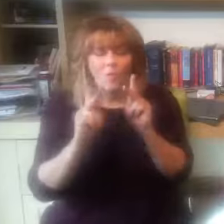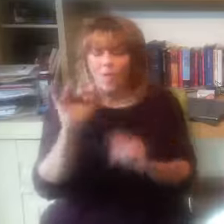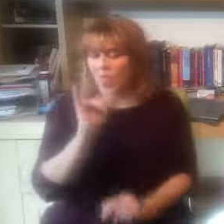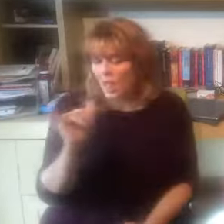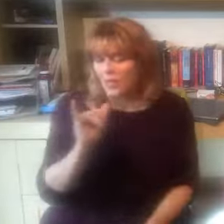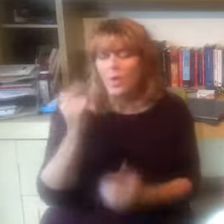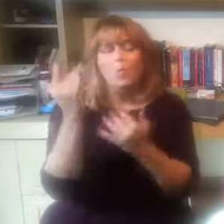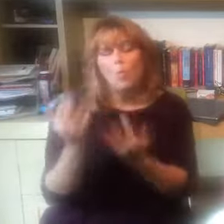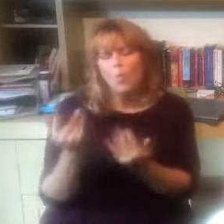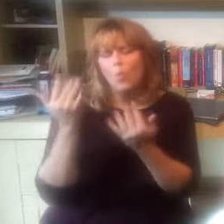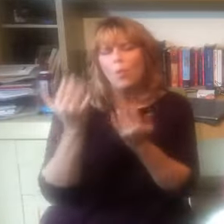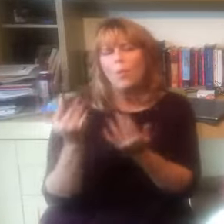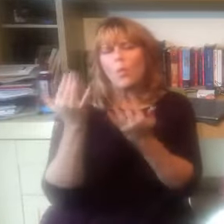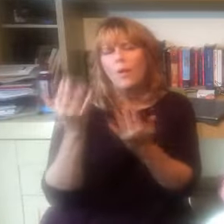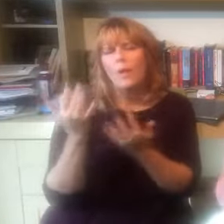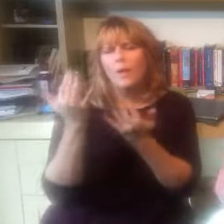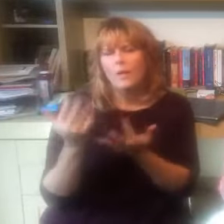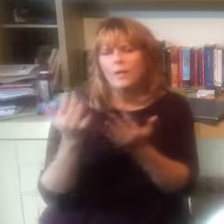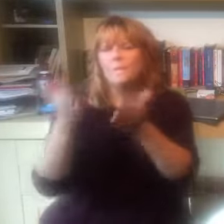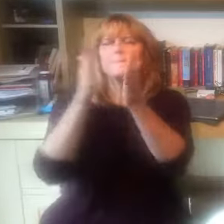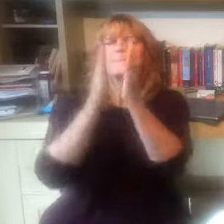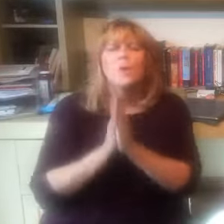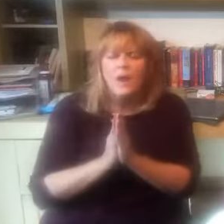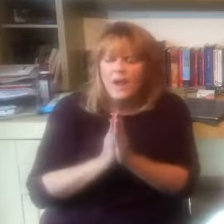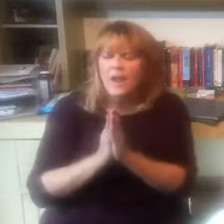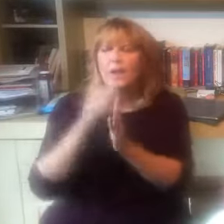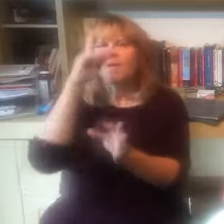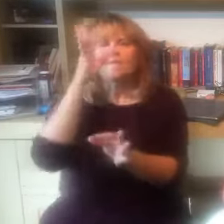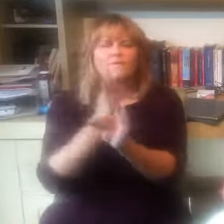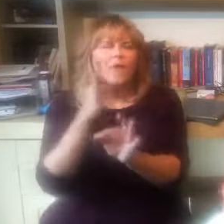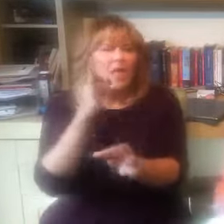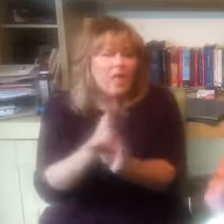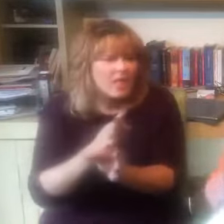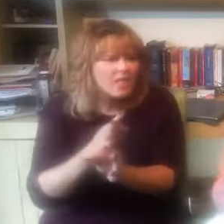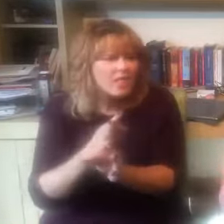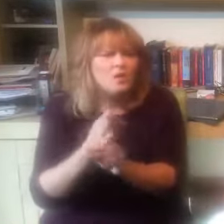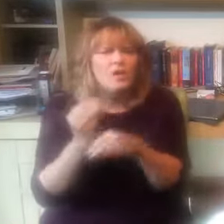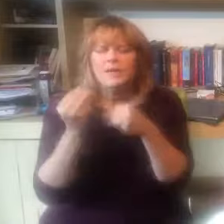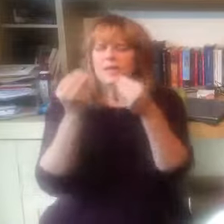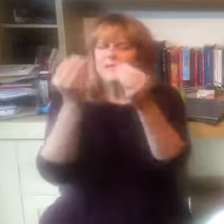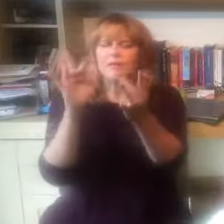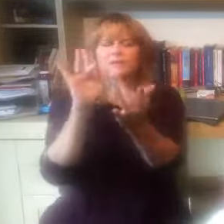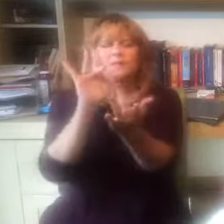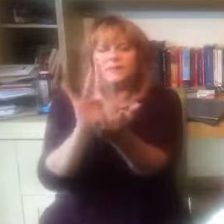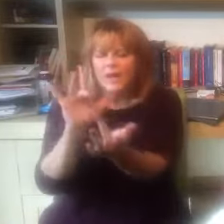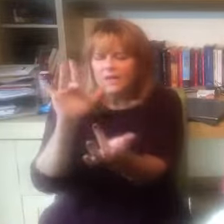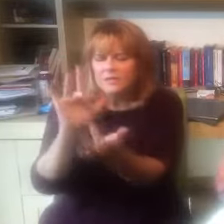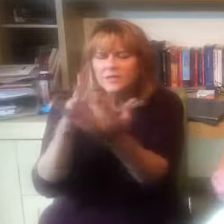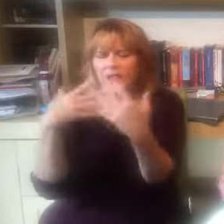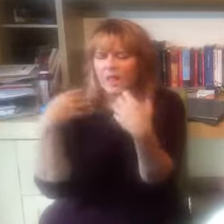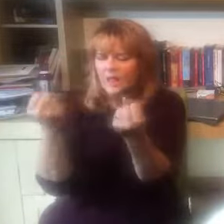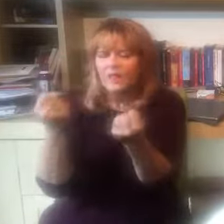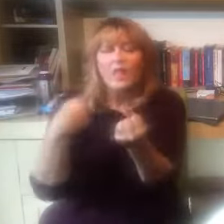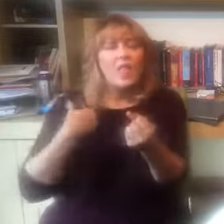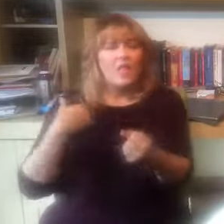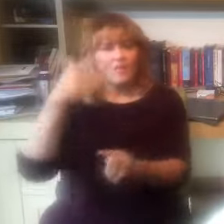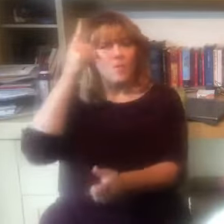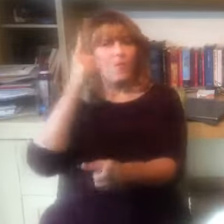waiting for somebody to pray the prayer of faith or to give us that touch. I have a brother